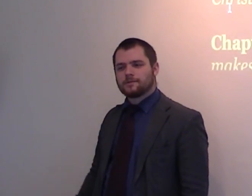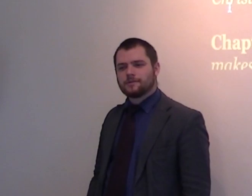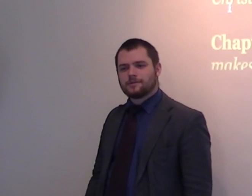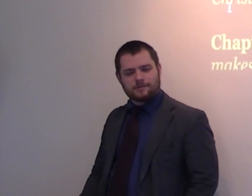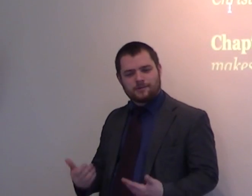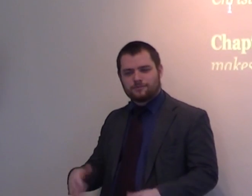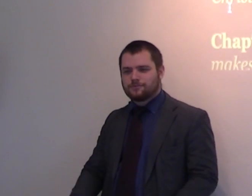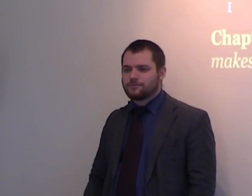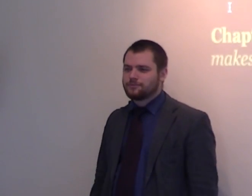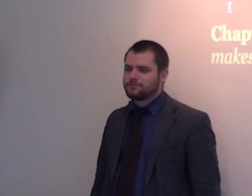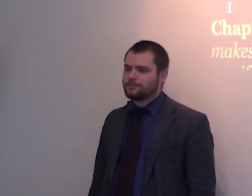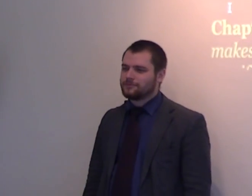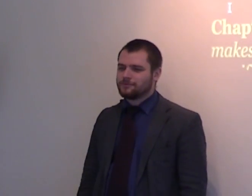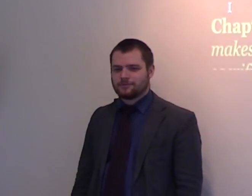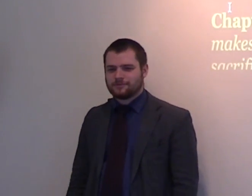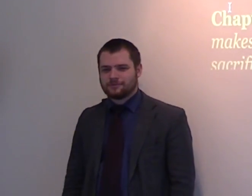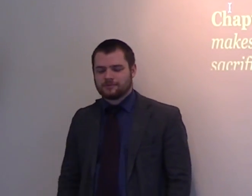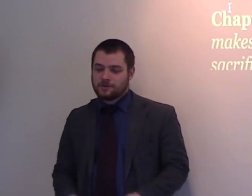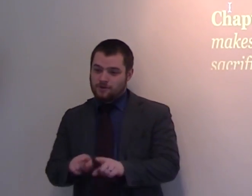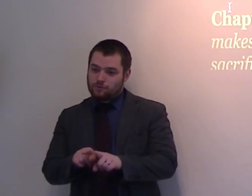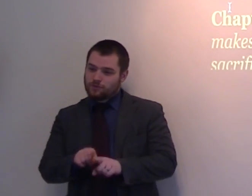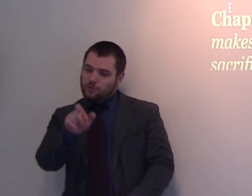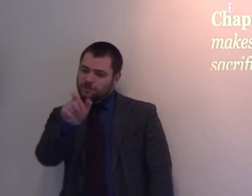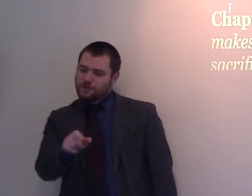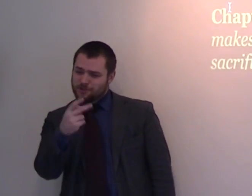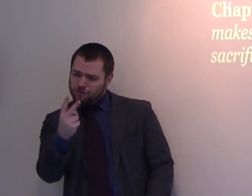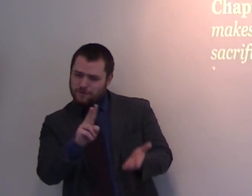End quote. Chapter 2, verse 17.